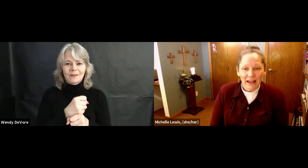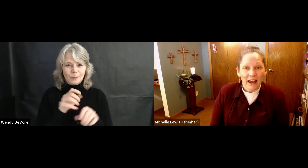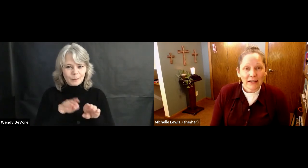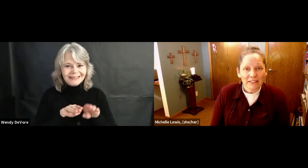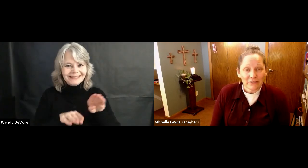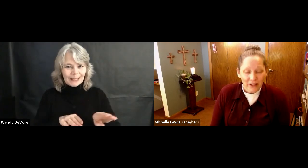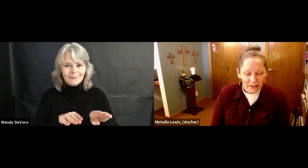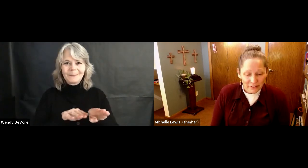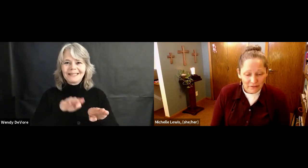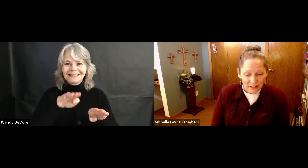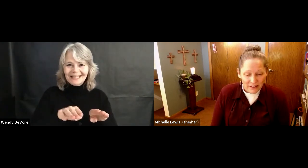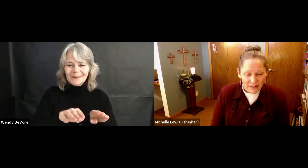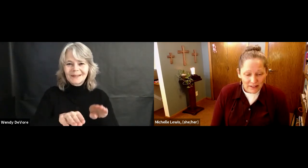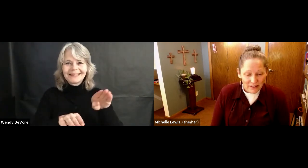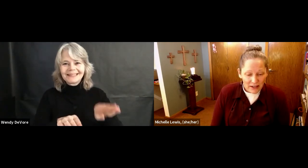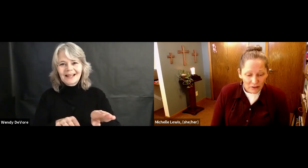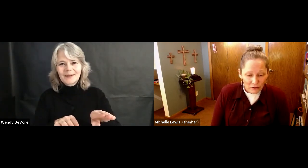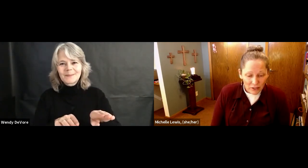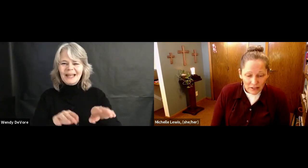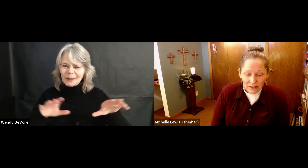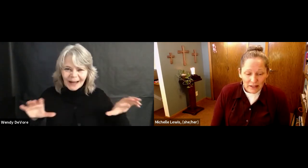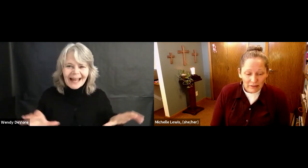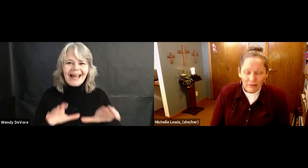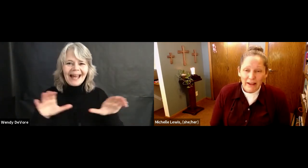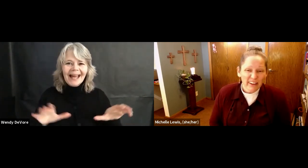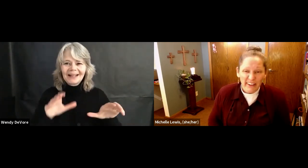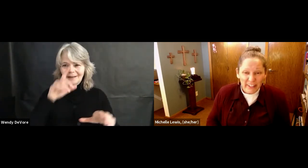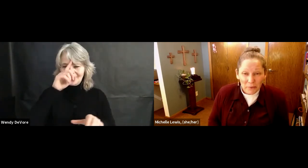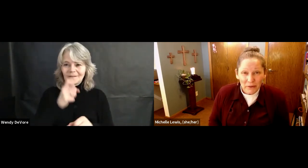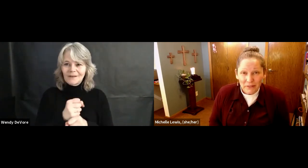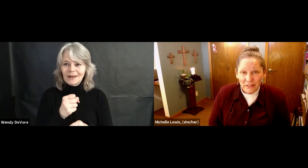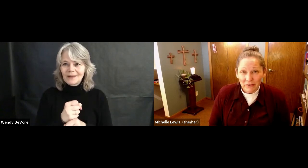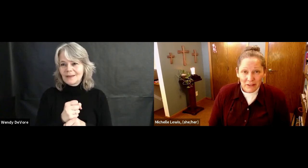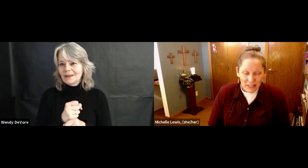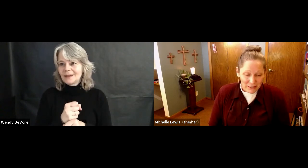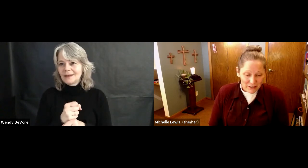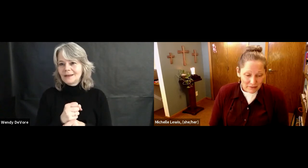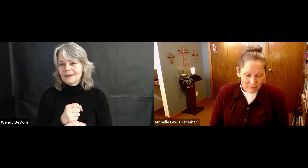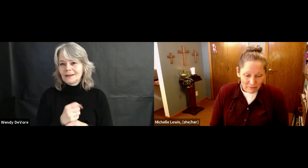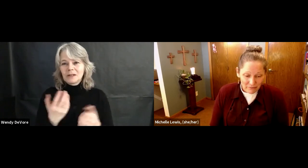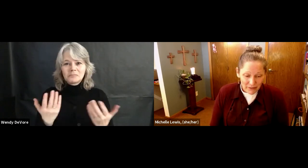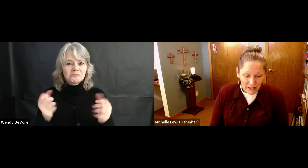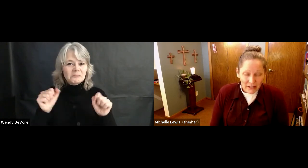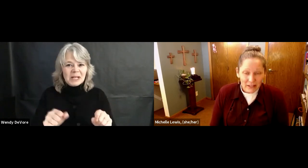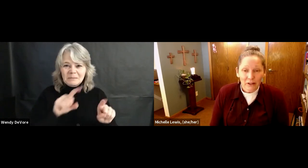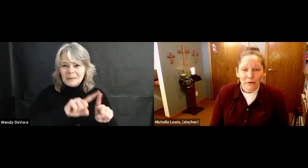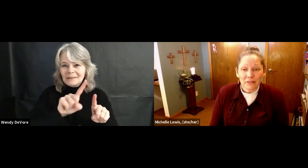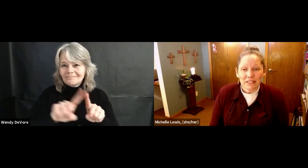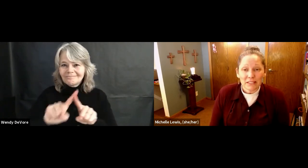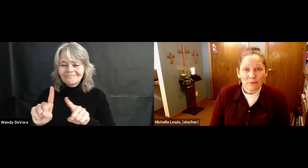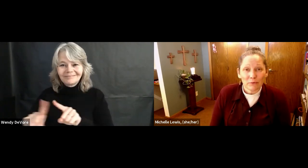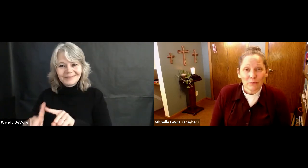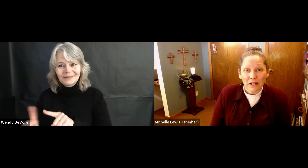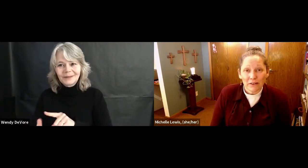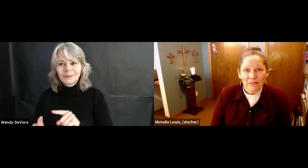That active kind of faith can look like a number of different things. It includes